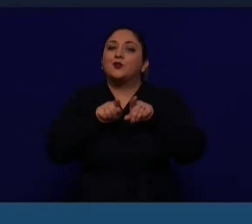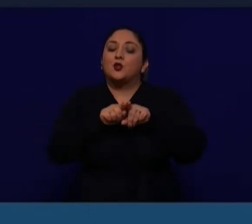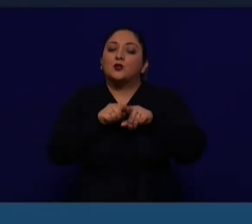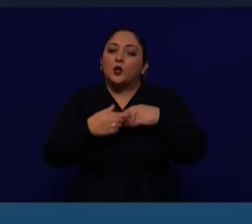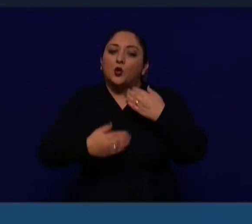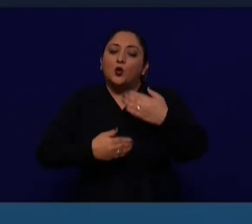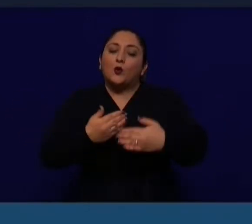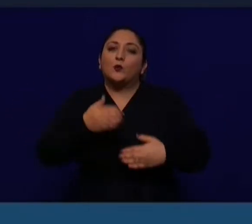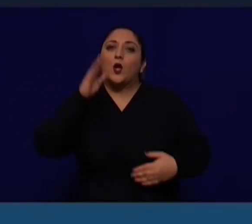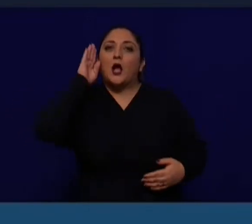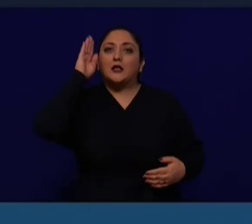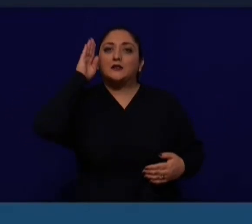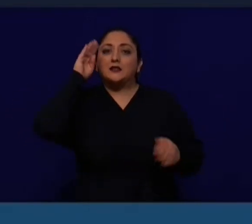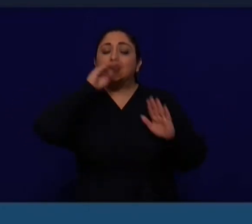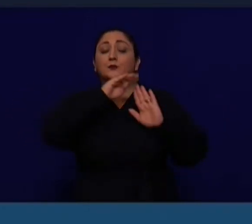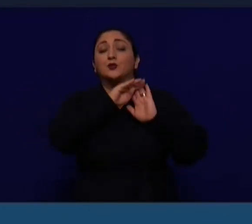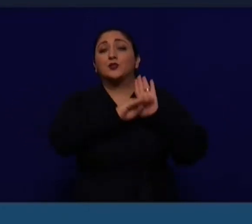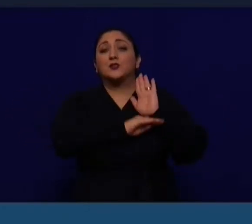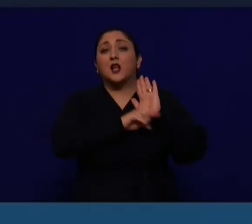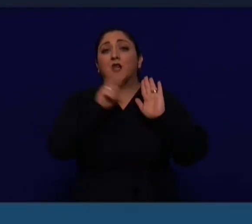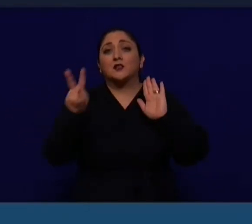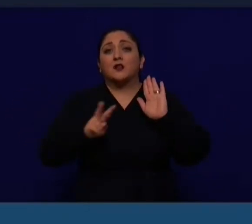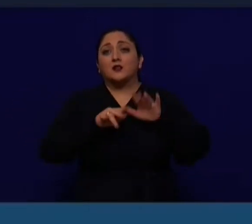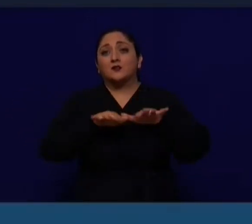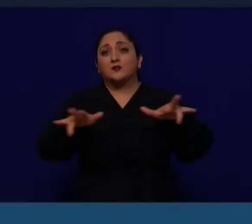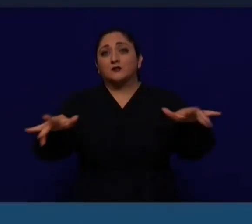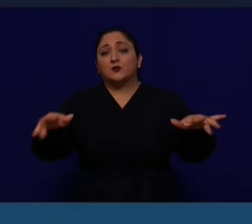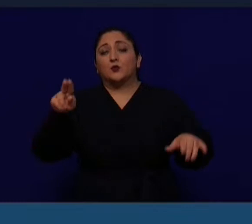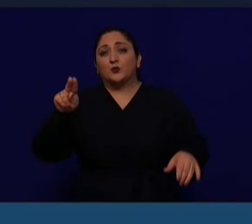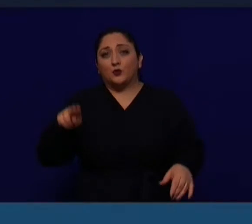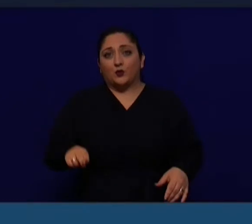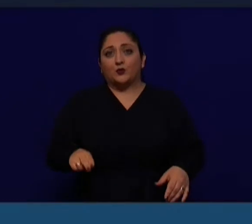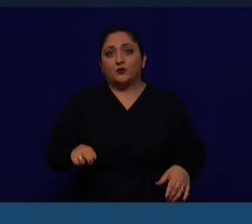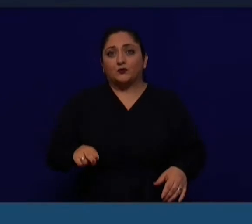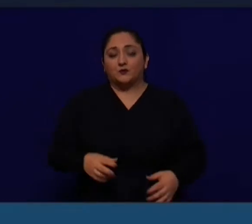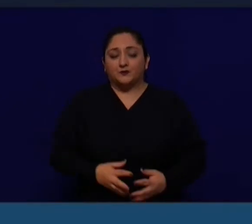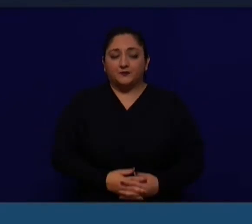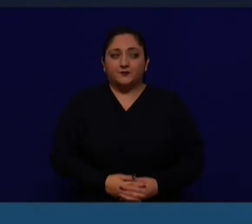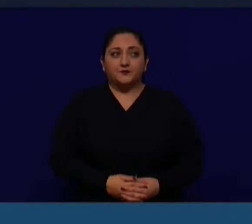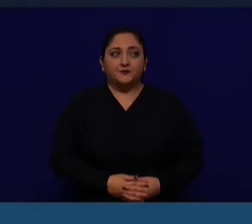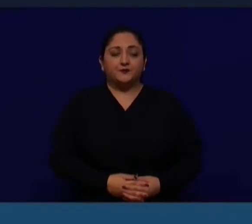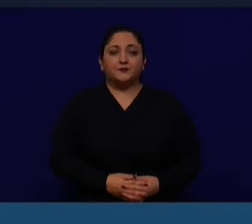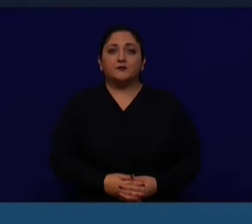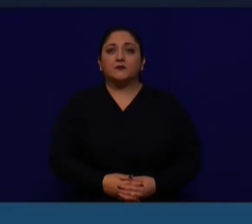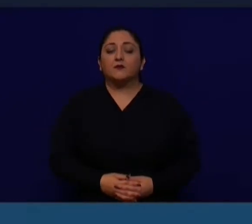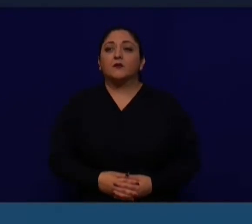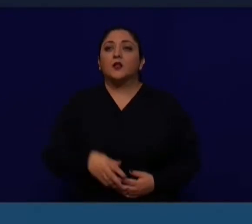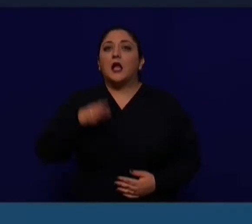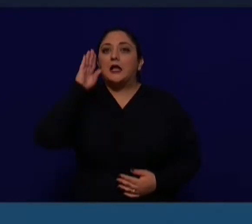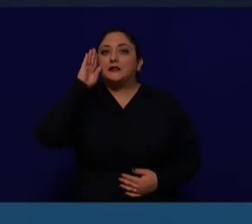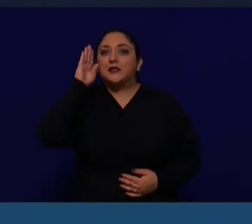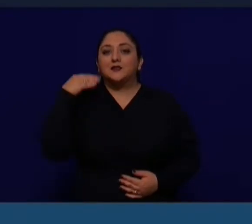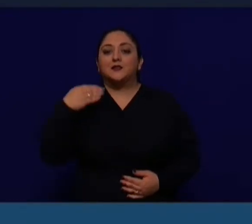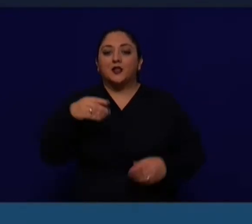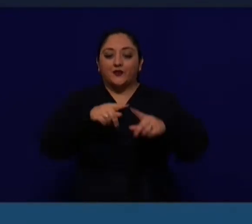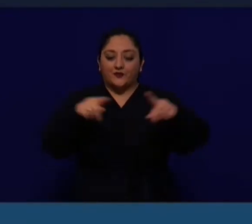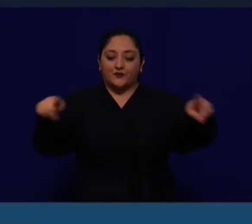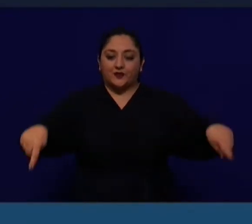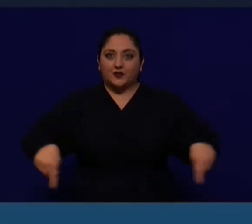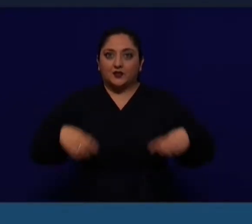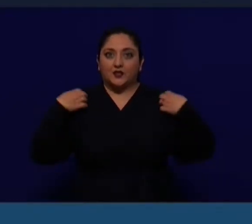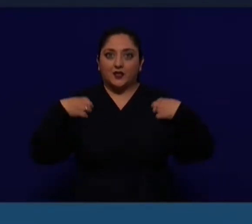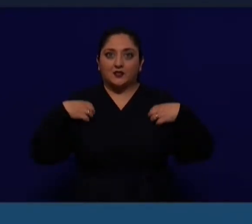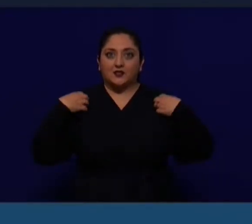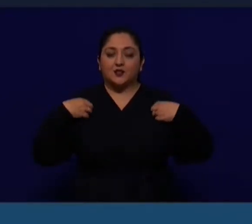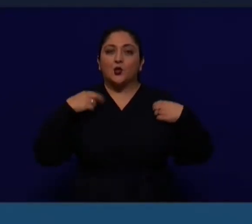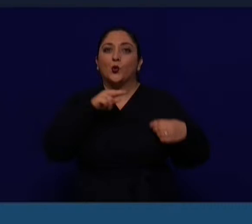tista' tnaqqas din il-firxa wkoll. U hemm il-mezzi ta' mitigazzjoni anke fil-klassijiet u anka fl-iskejjel. Ma semmejna